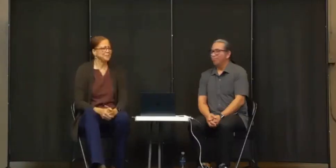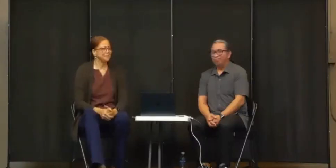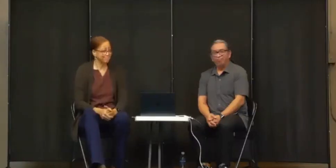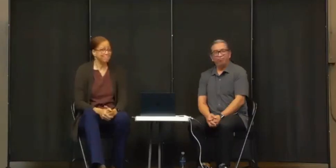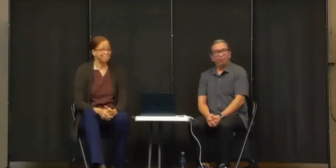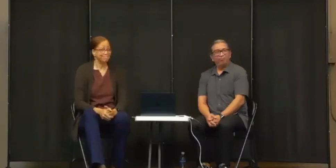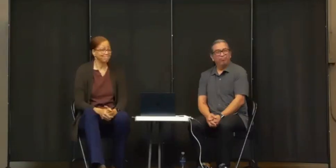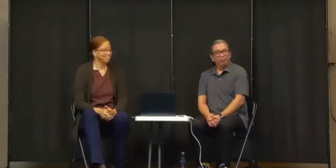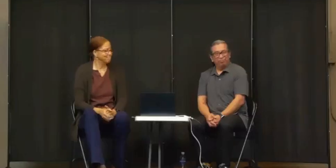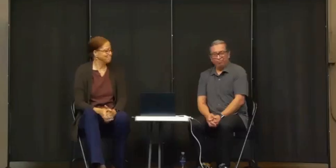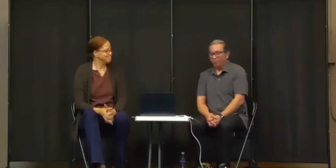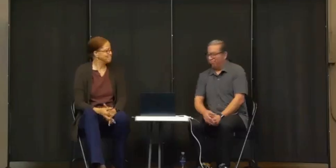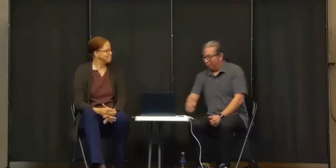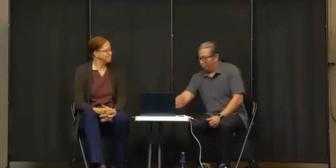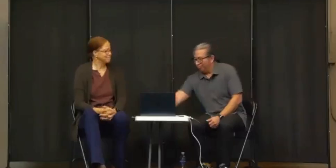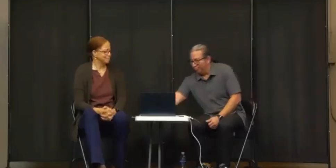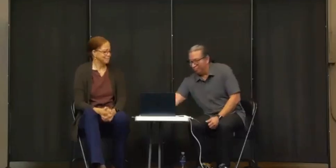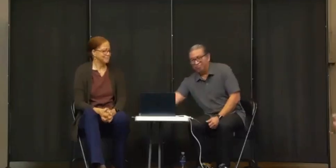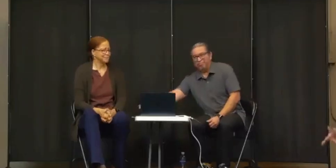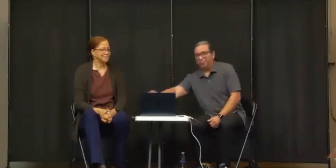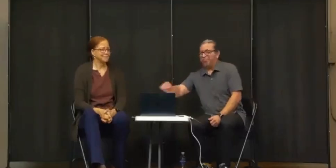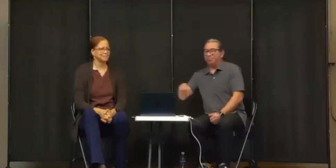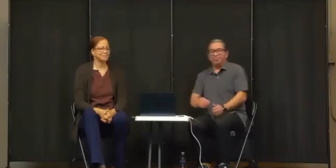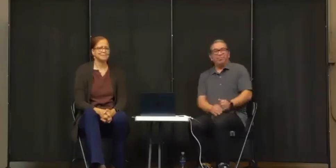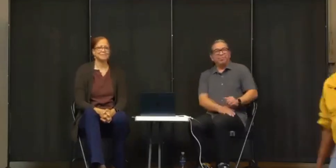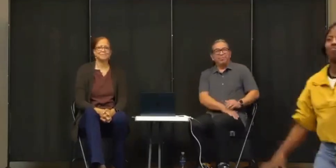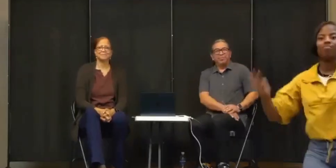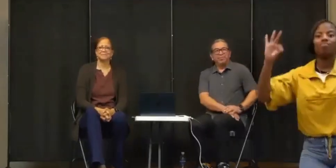That's a healthy part of the process.